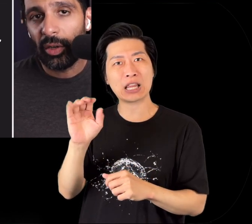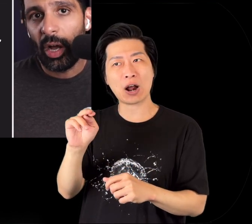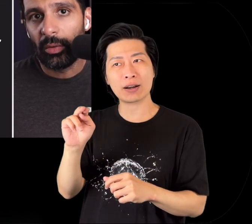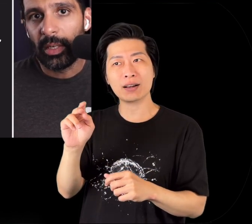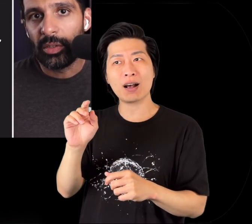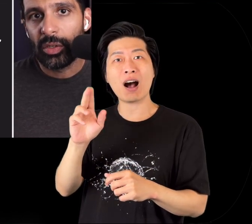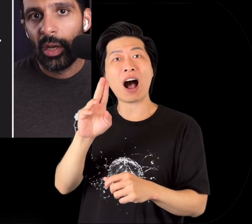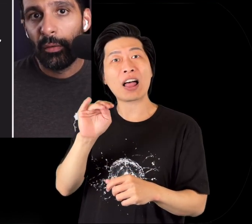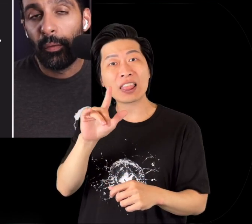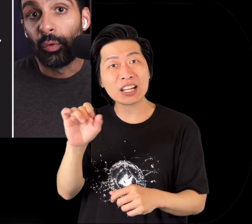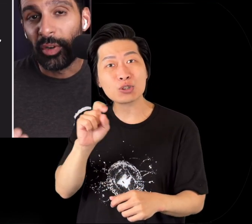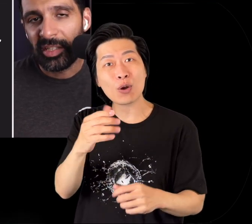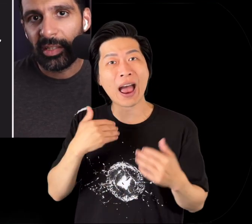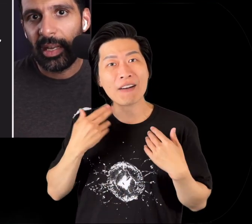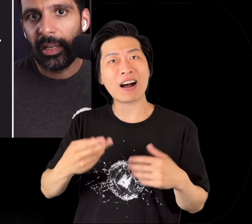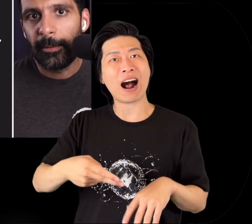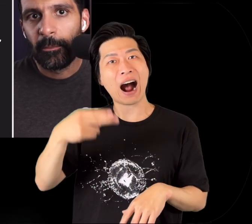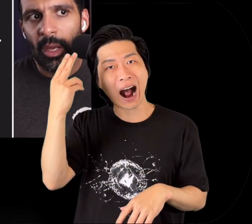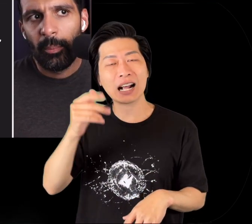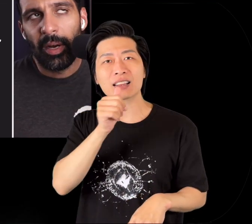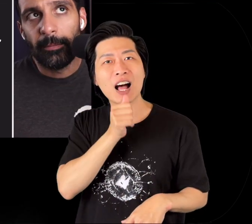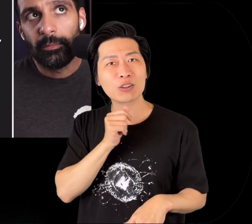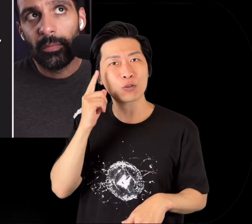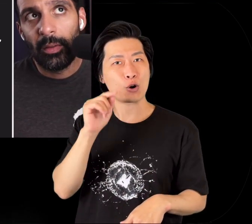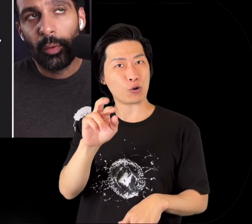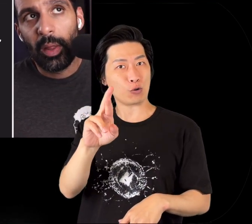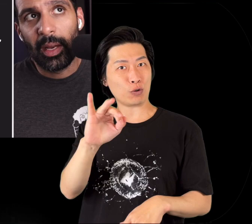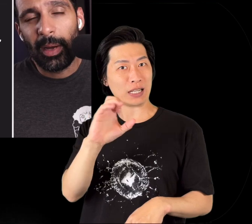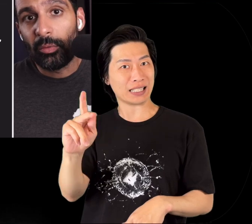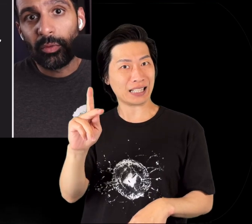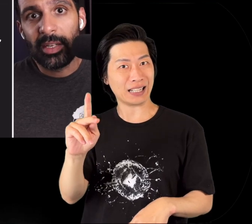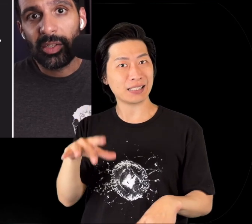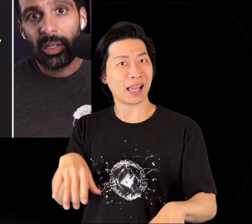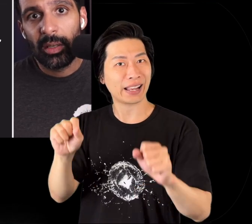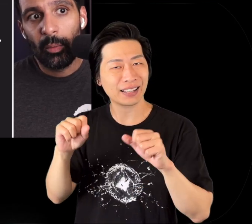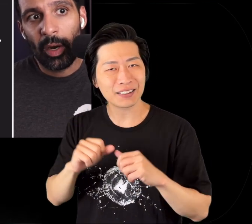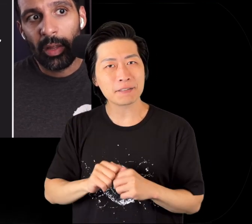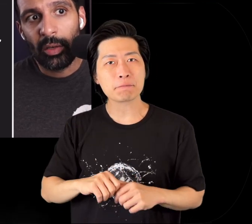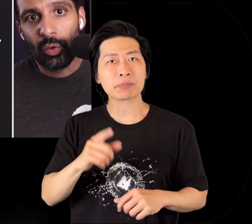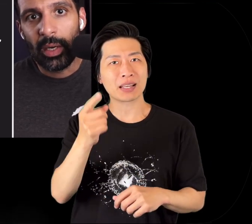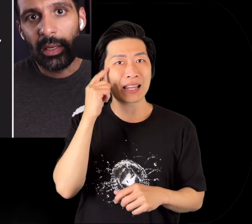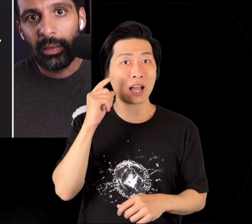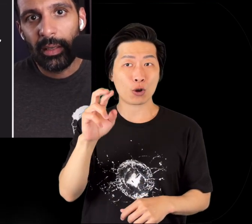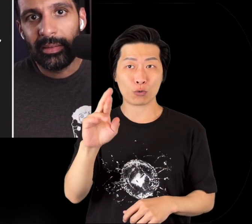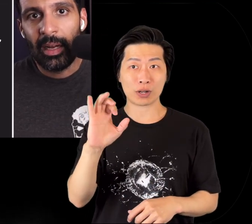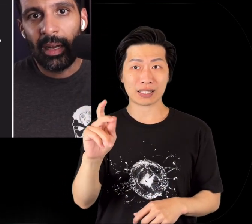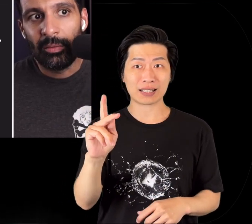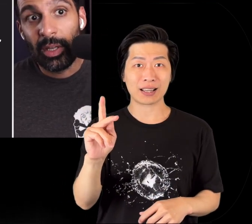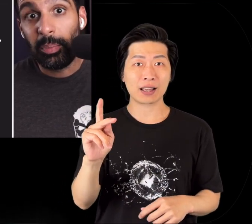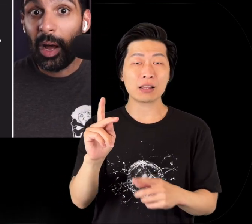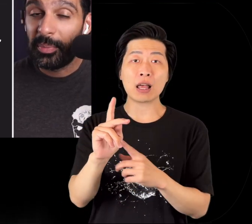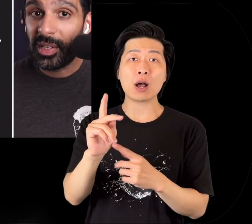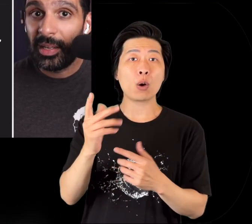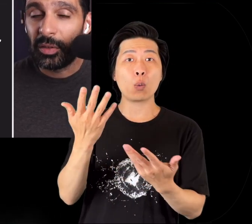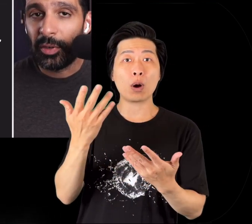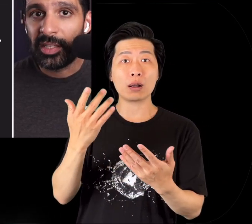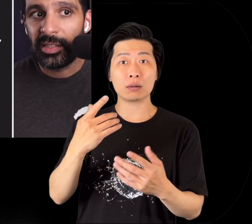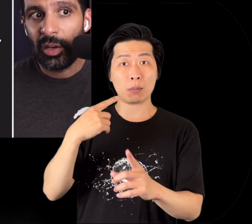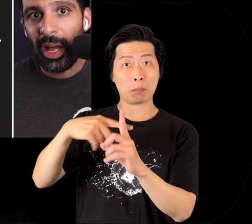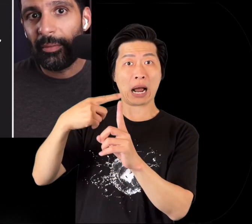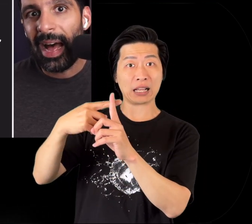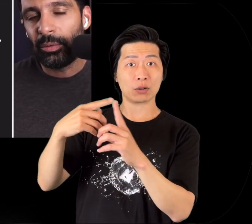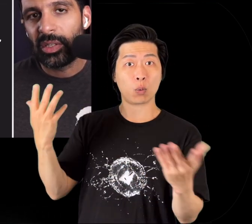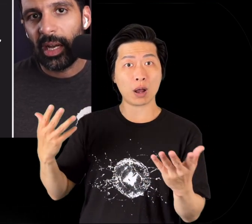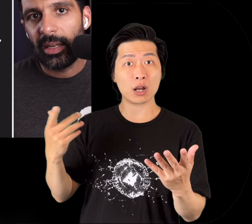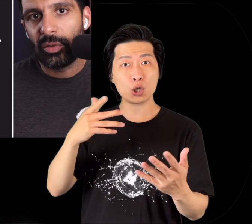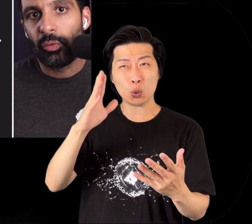high tolerance for risk taking. But if you really think about risk, one of the great really upsides of risk is that